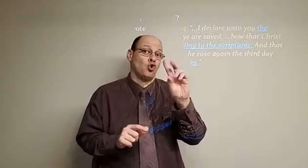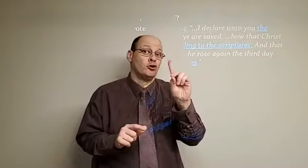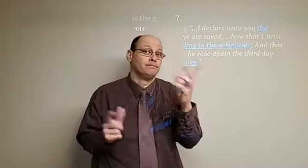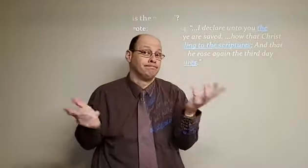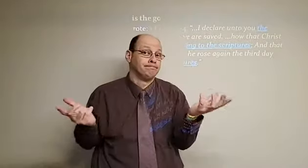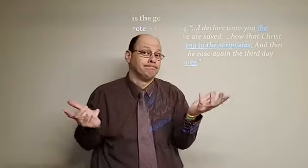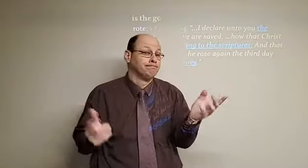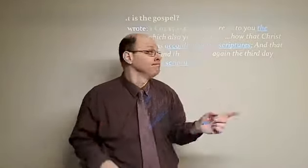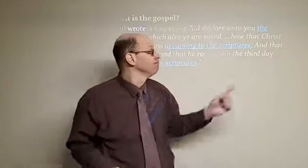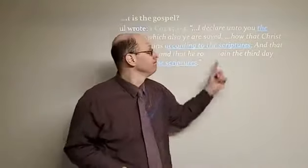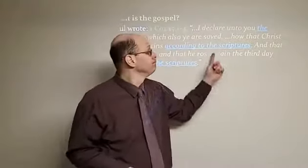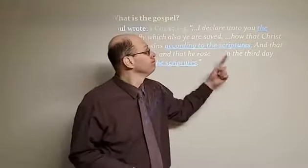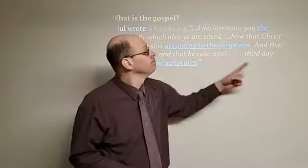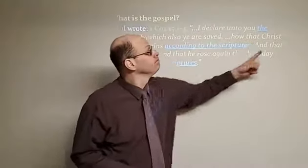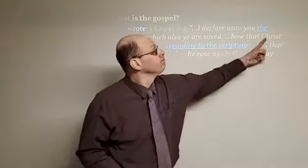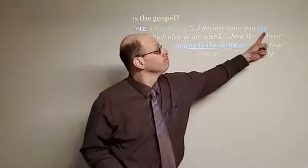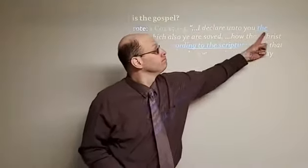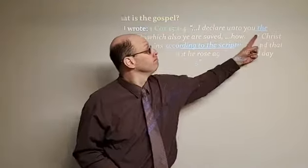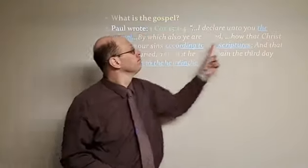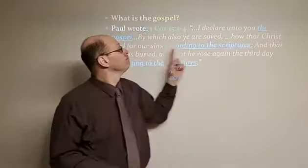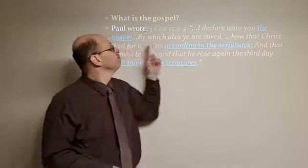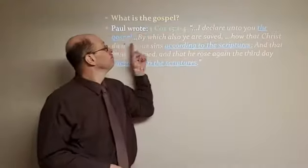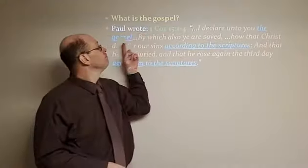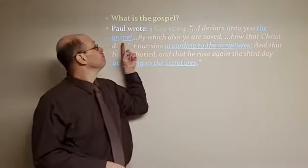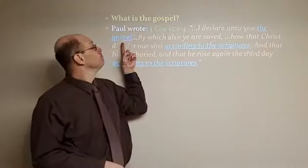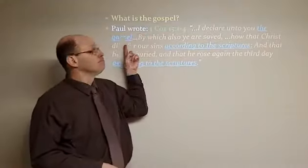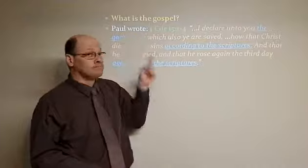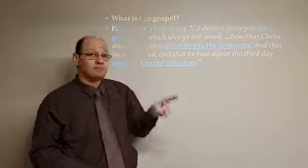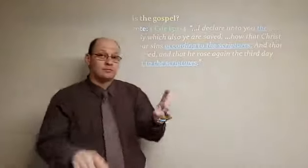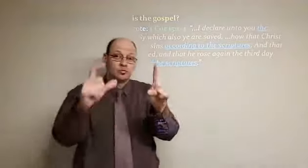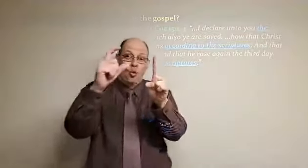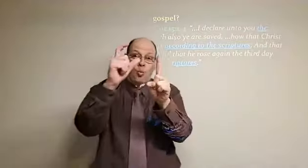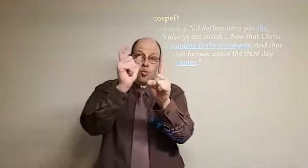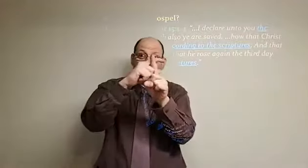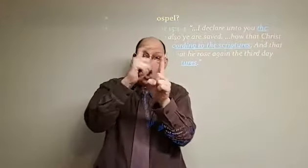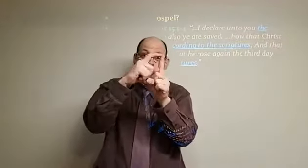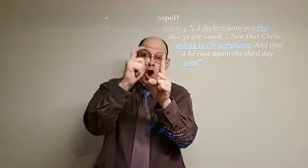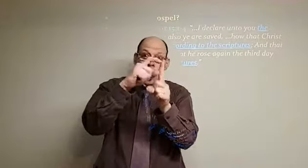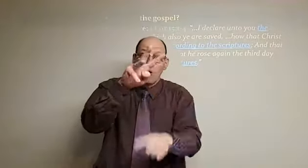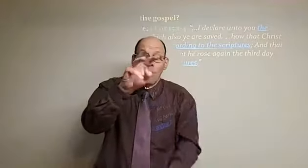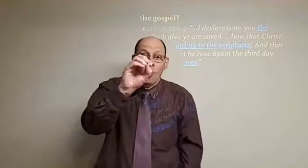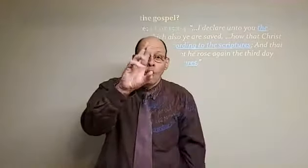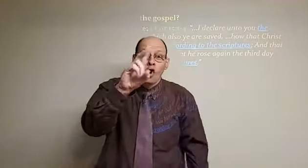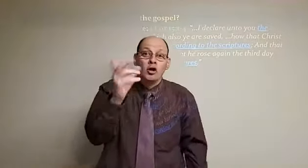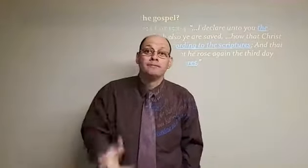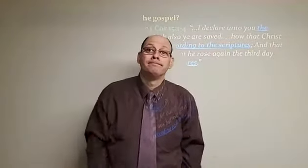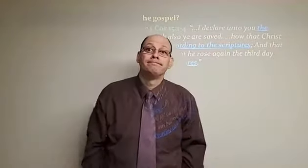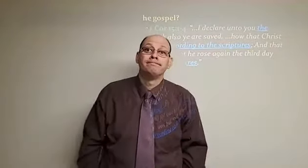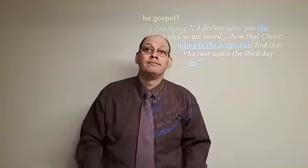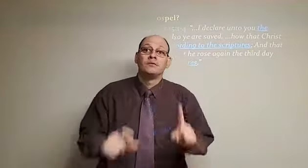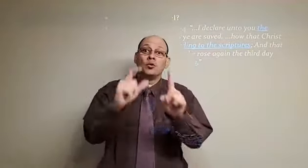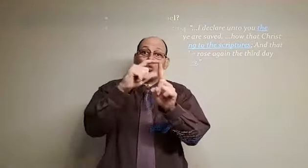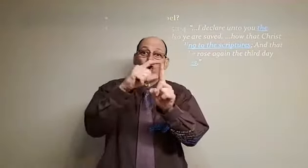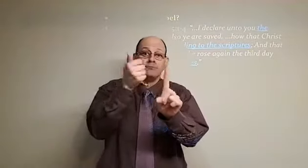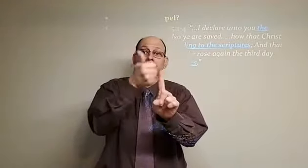simple the word the gospel the gospel is the word the word is